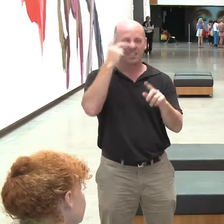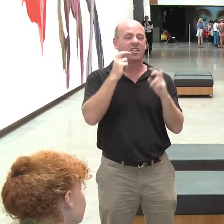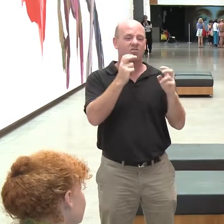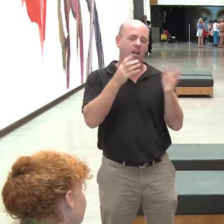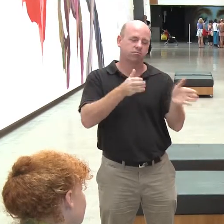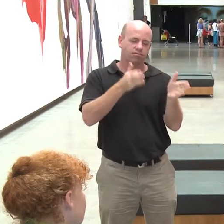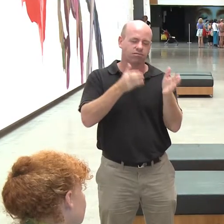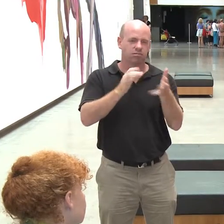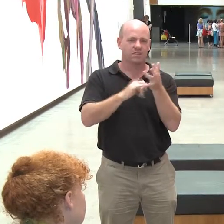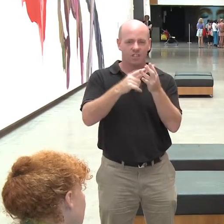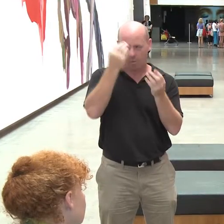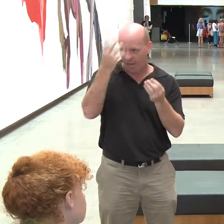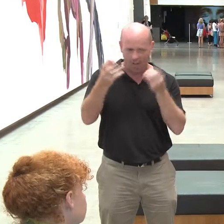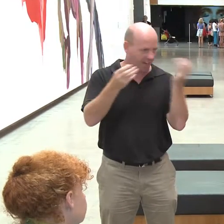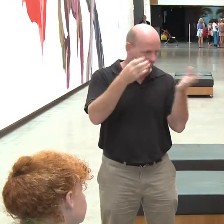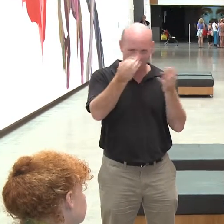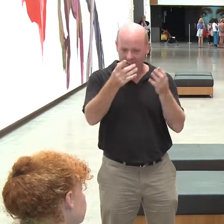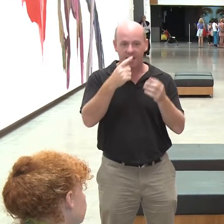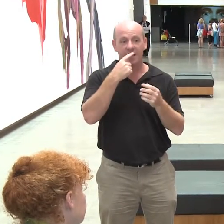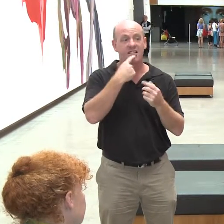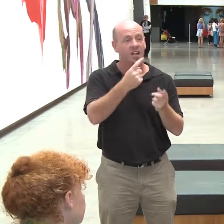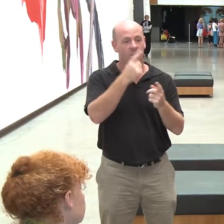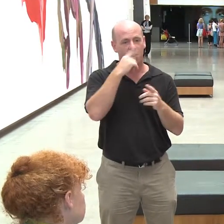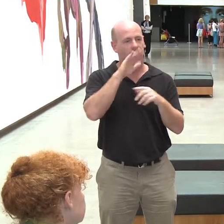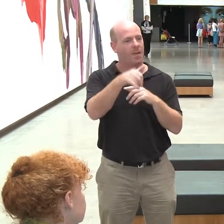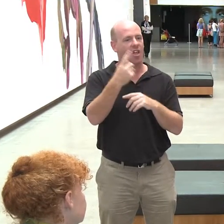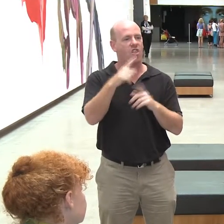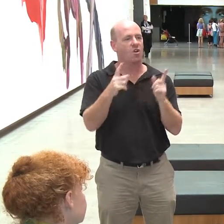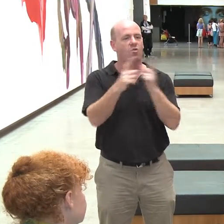be enlightened in terms of the revolutionary potential